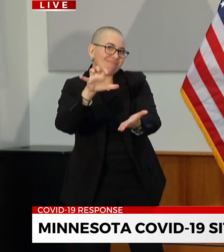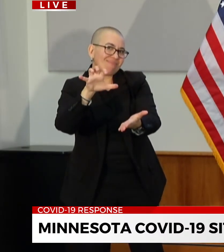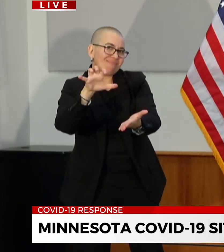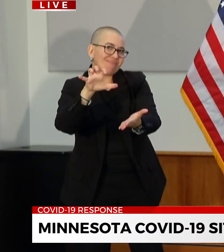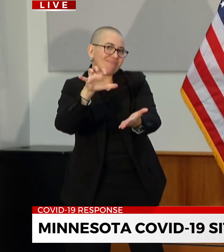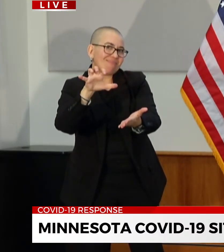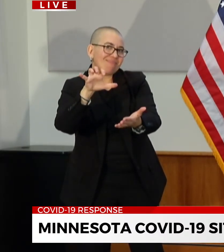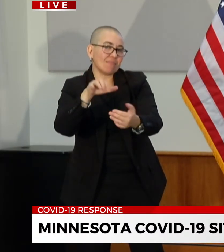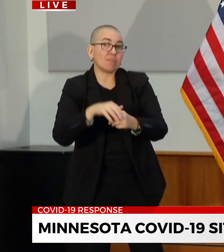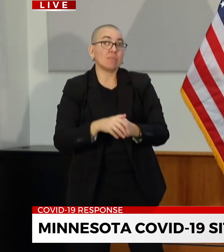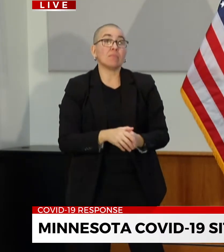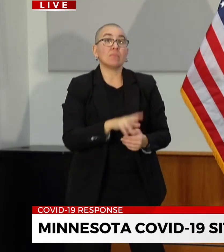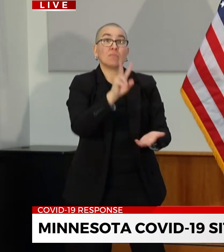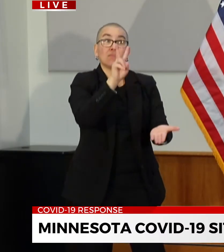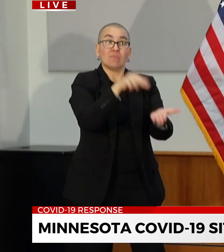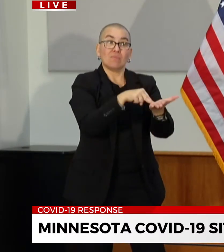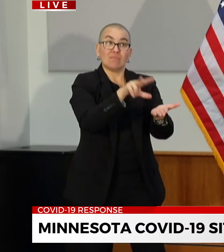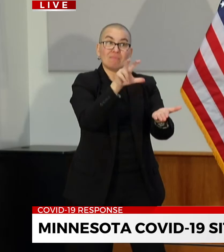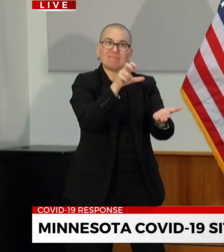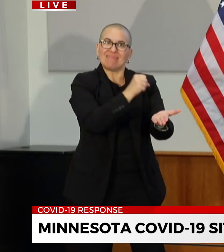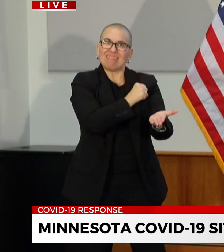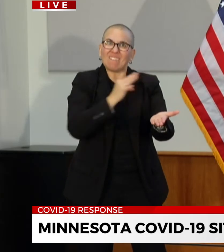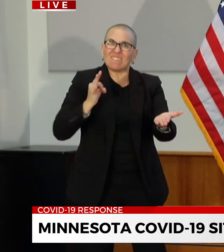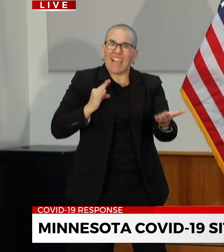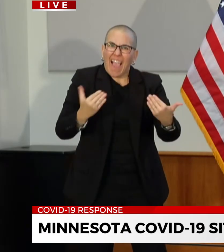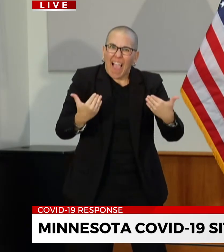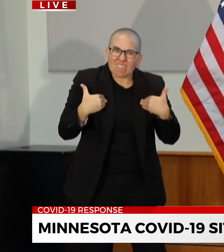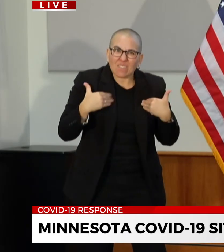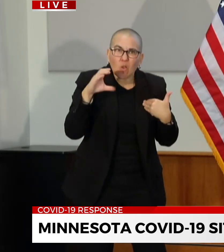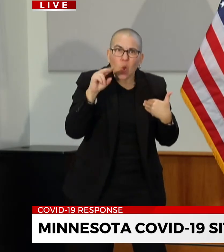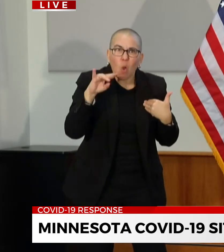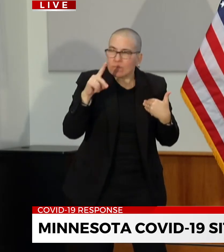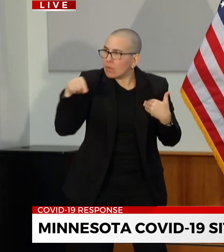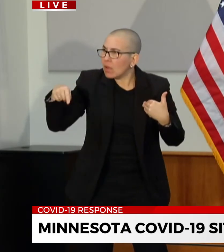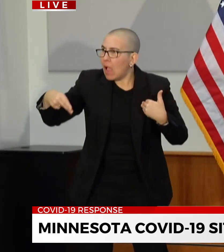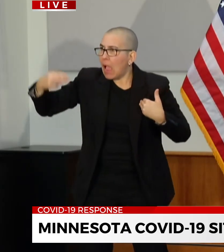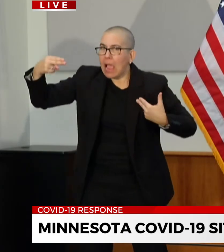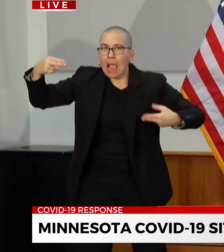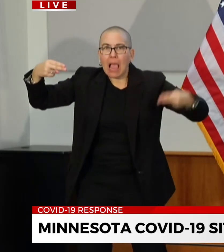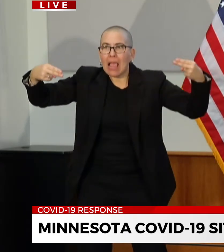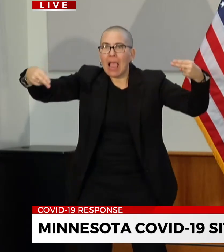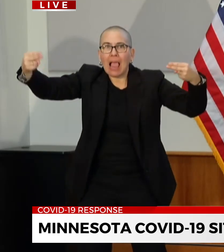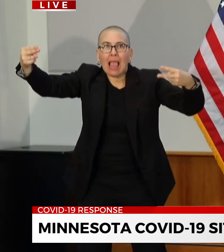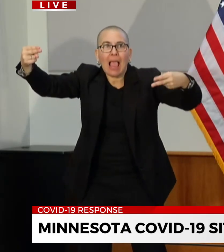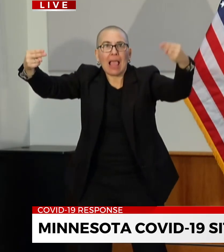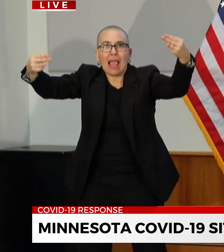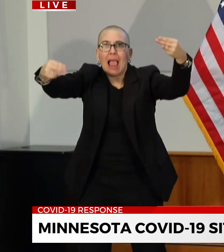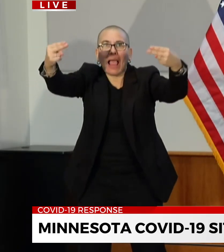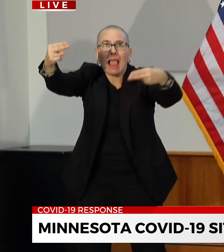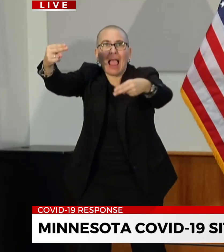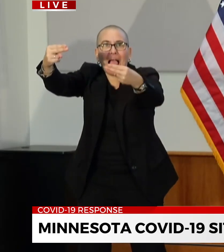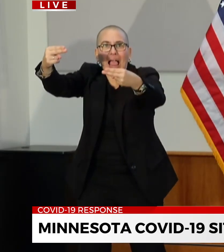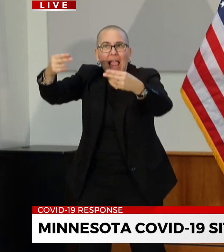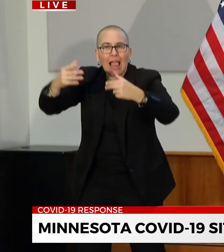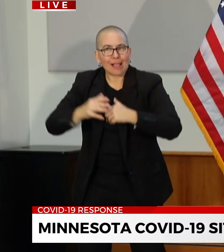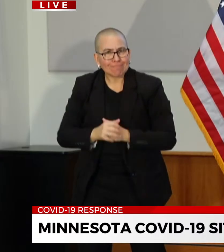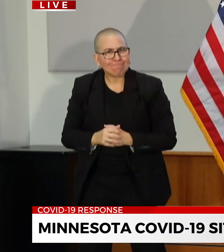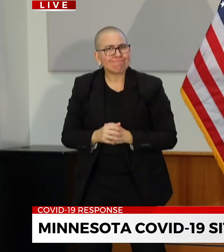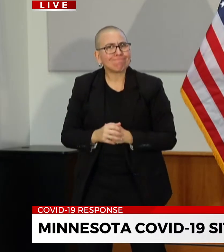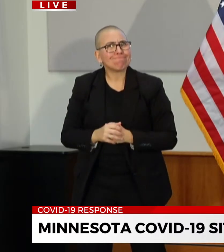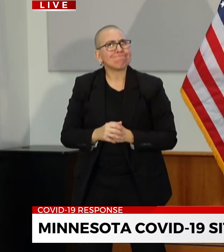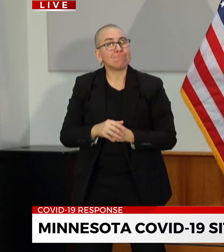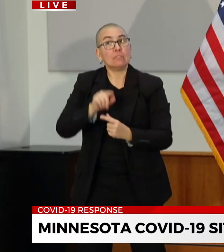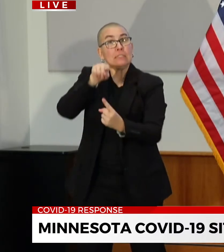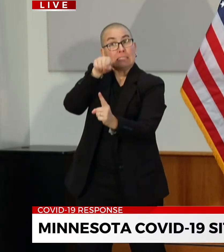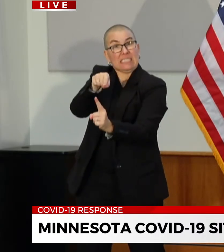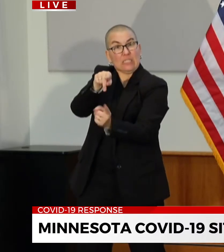staff cases. So all of those different settings are reflected in these long-term care statistics, except for the specific nursing home comparison that I gave